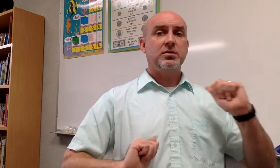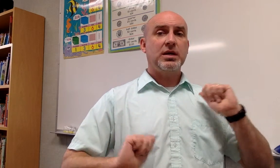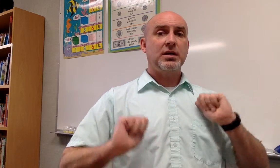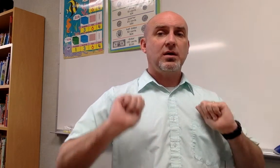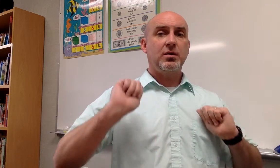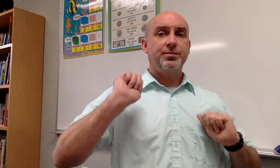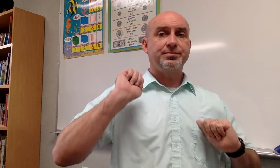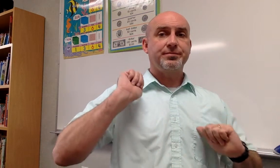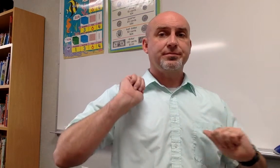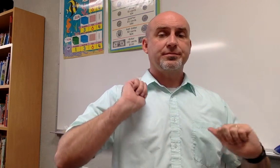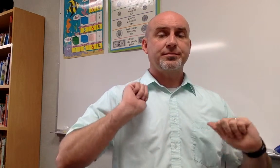get a